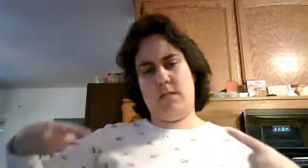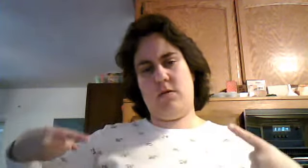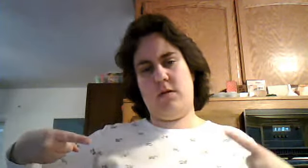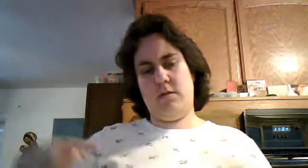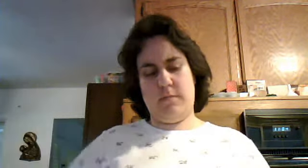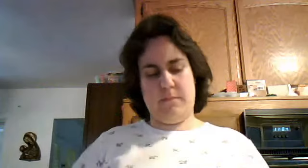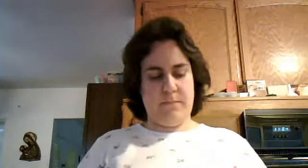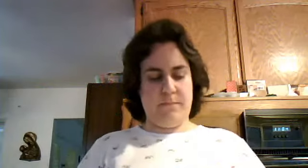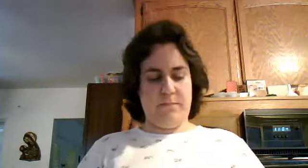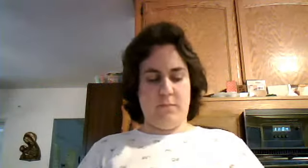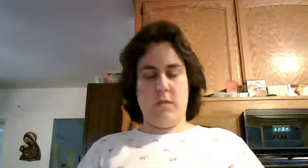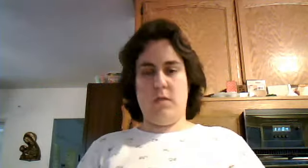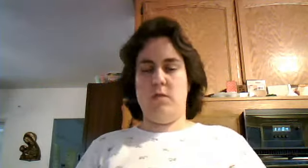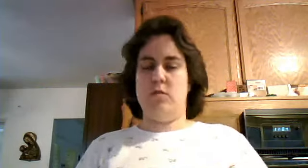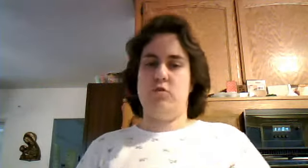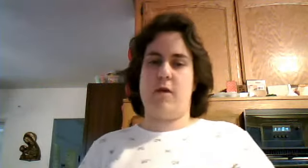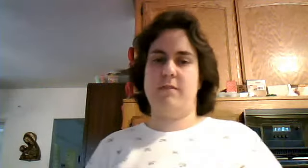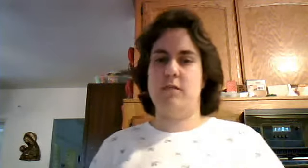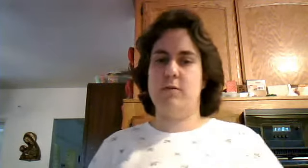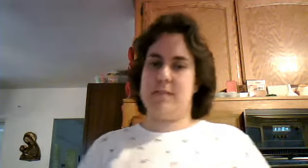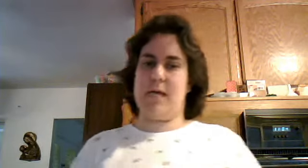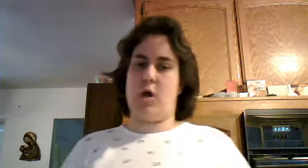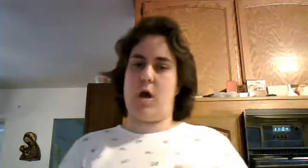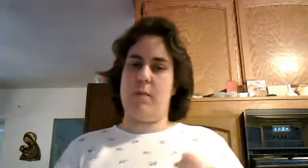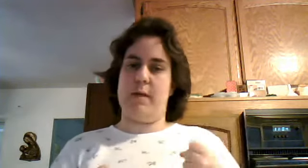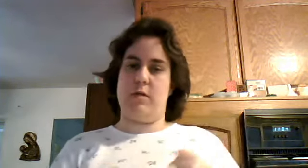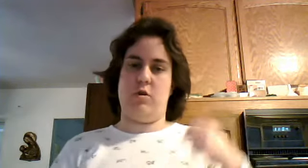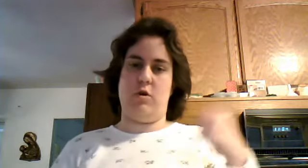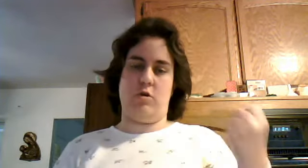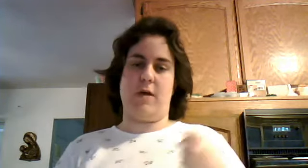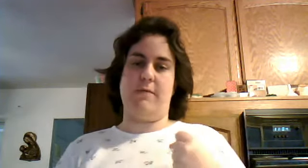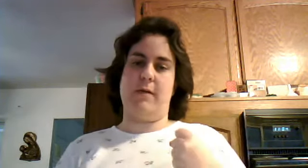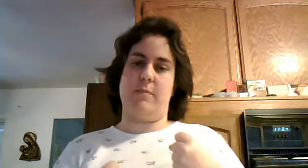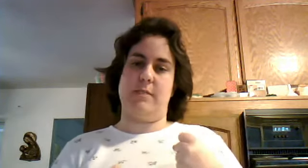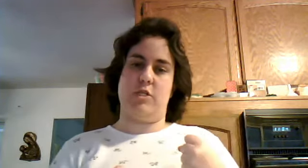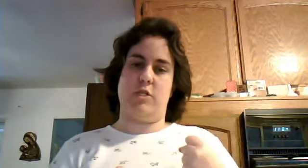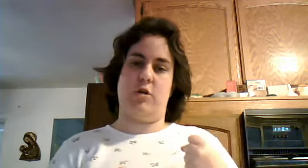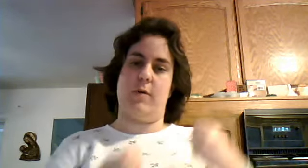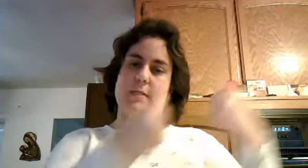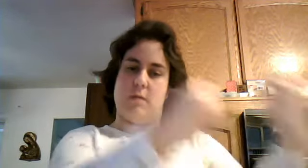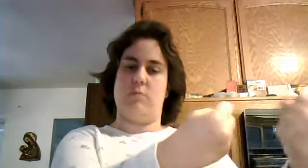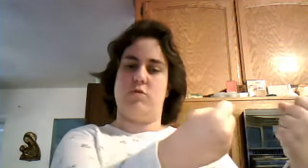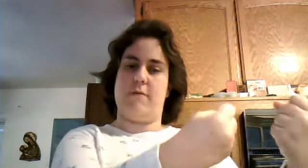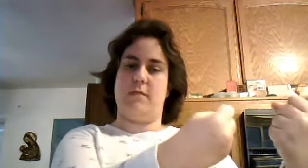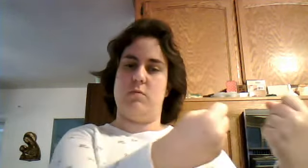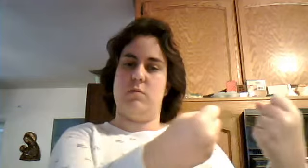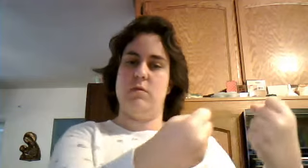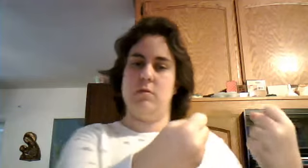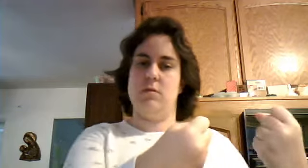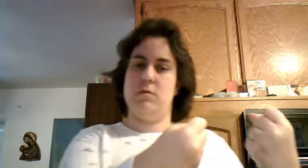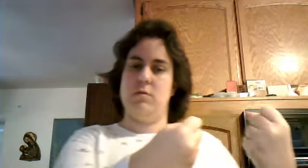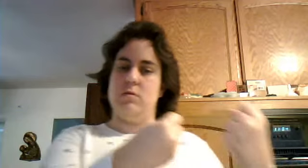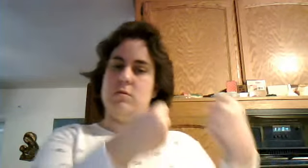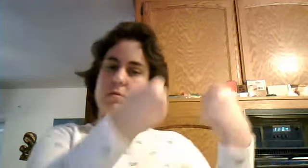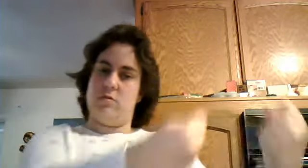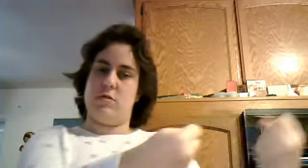Disagree. Drive to, it's like car, but you're driving in the position you're going, so drive to. Drive